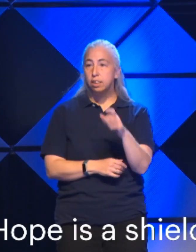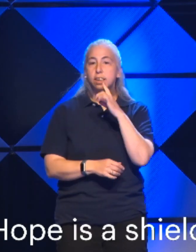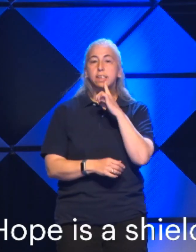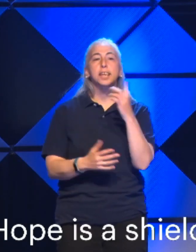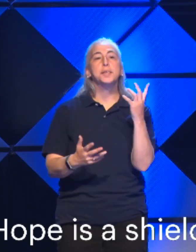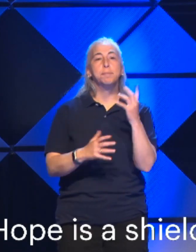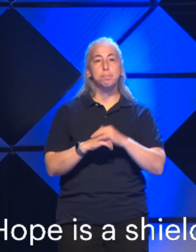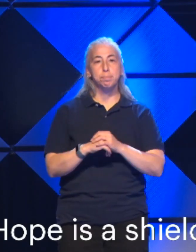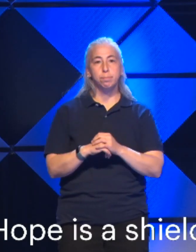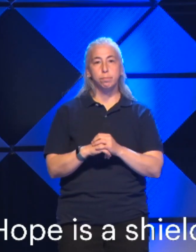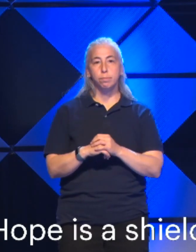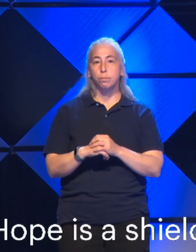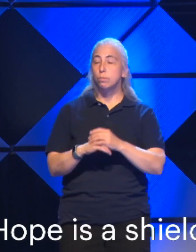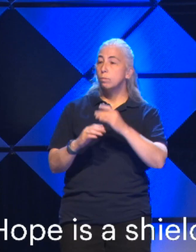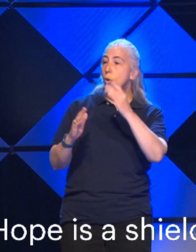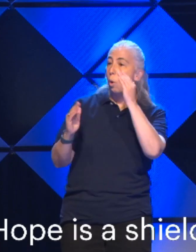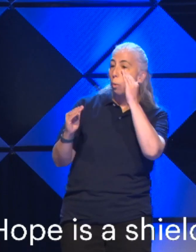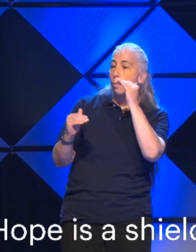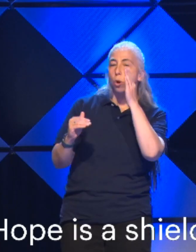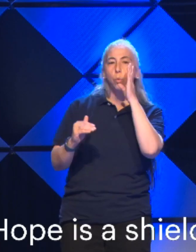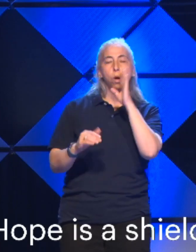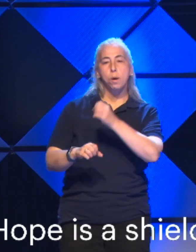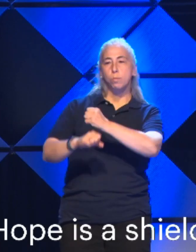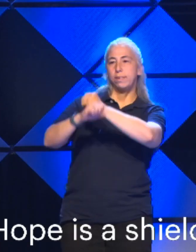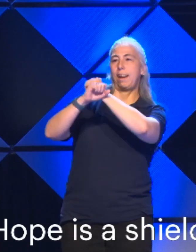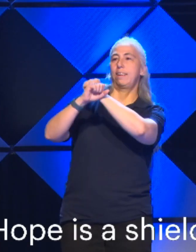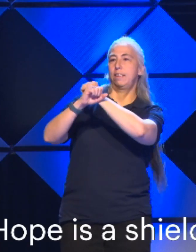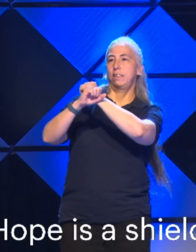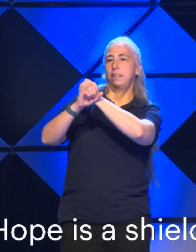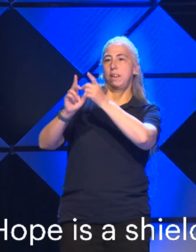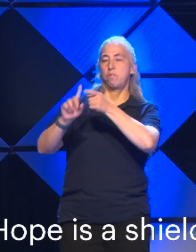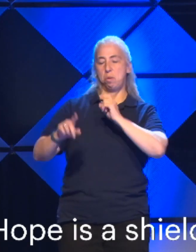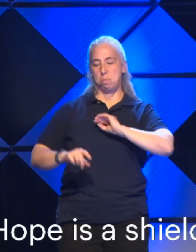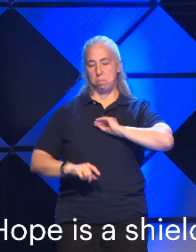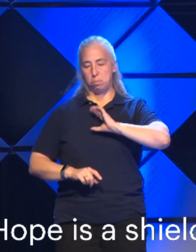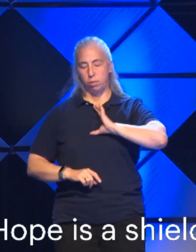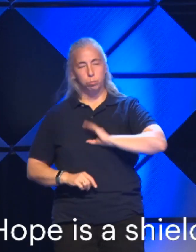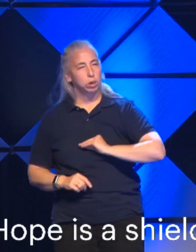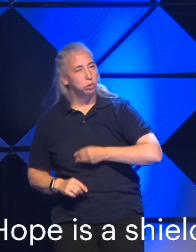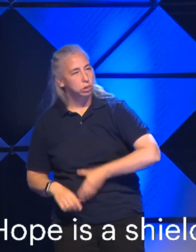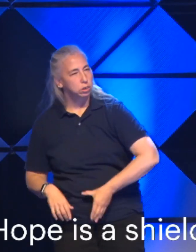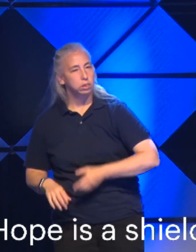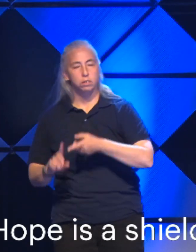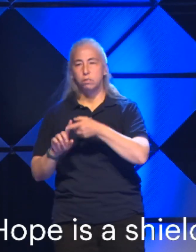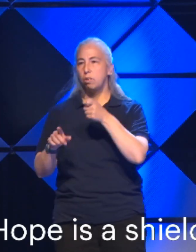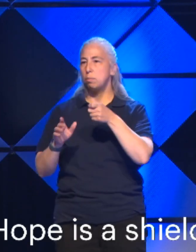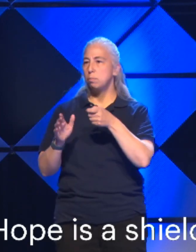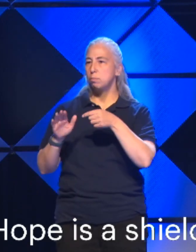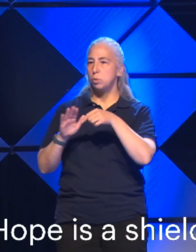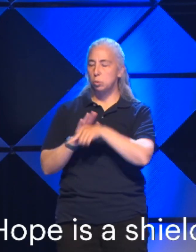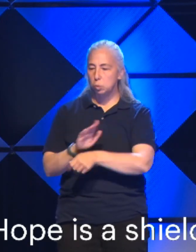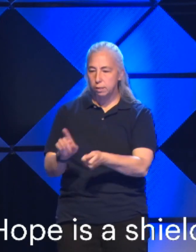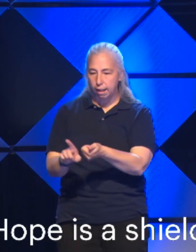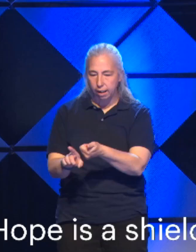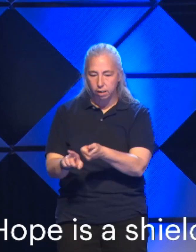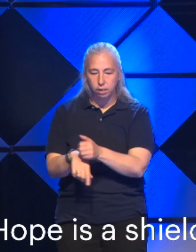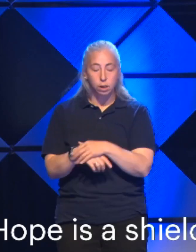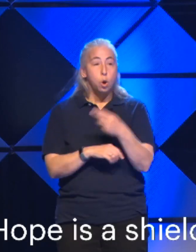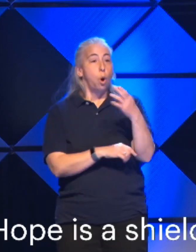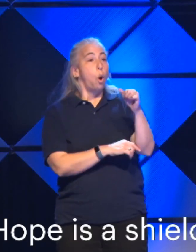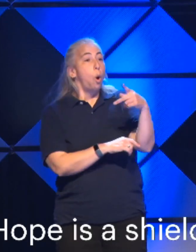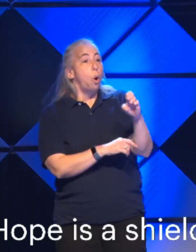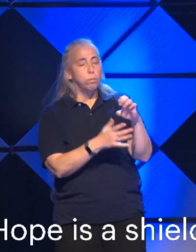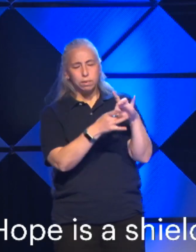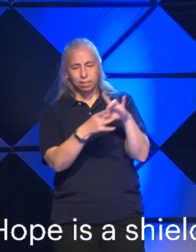protects us against depression and suicide. Among people, hope is linked with health, quality of